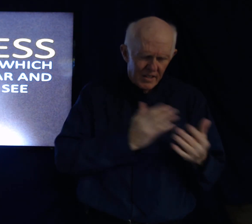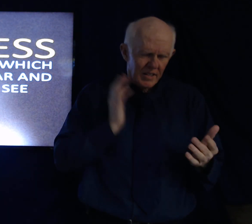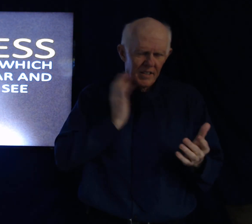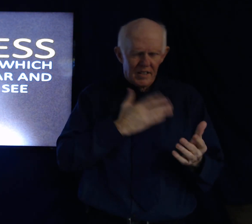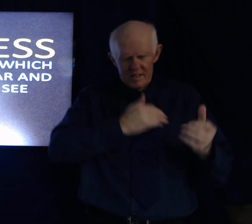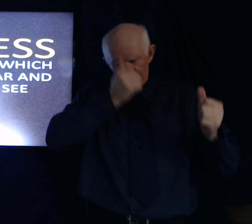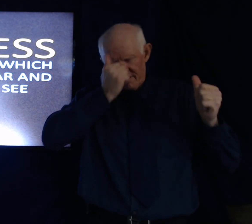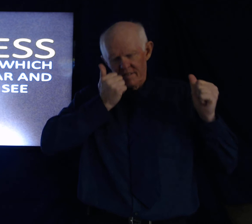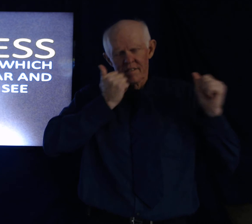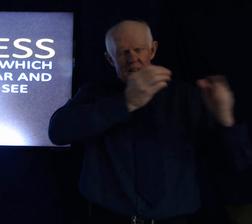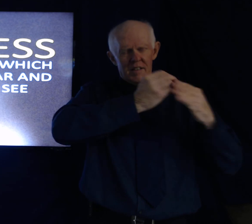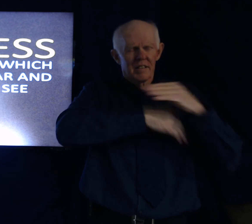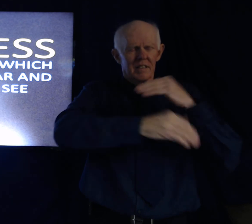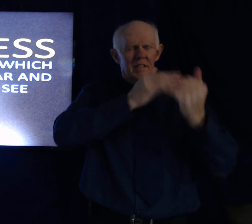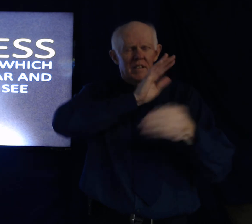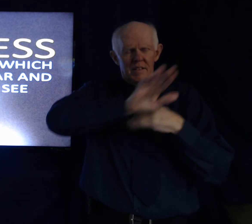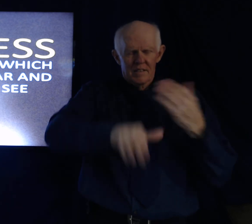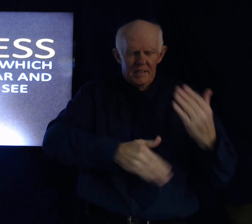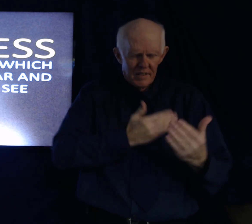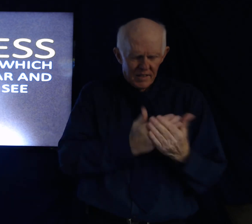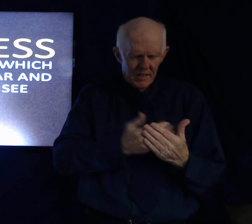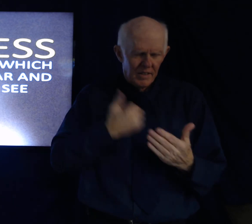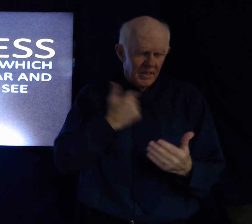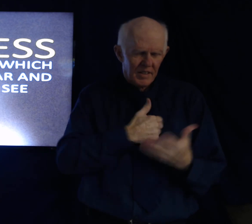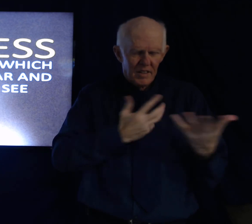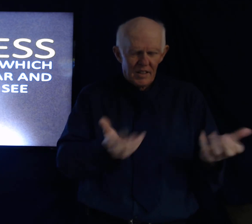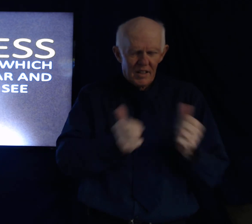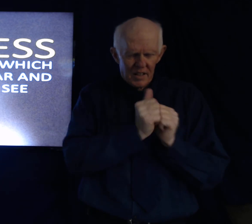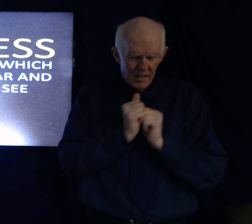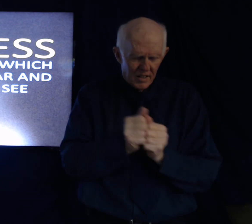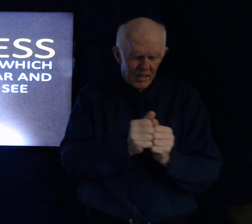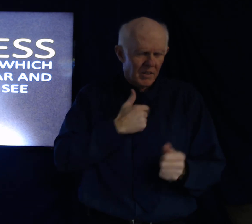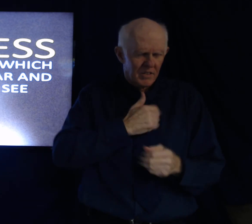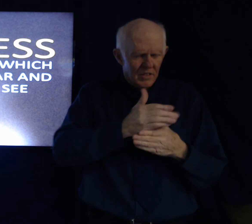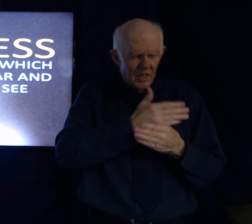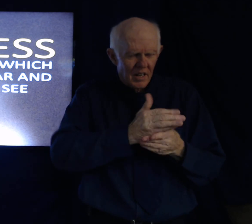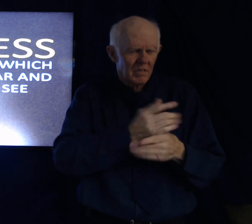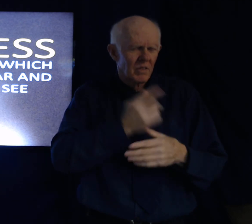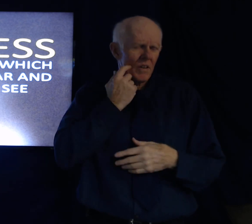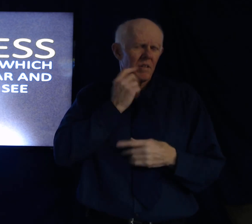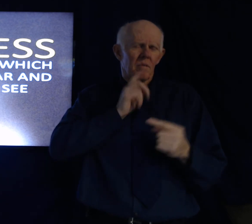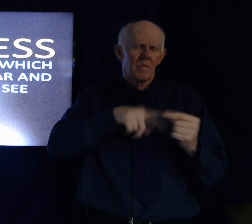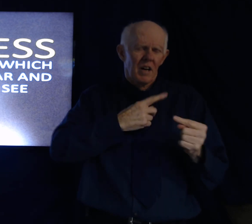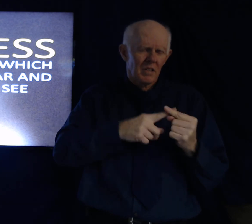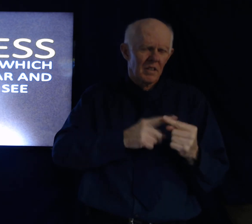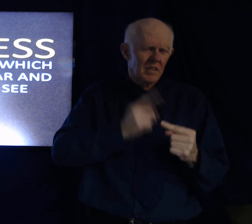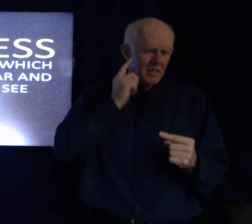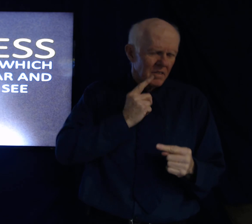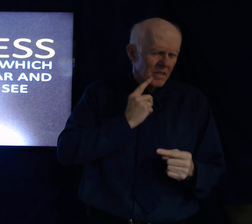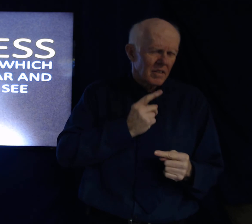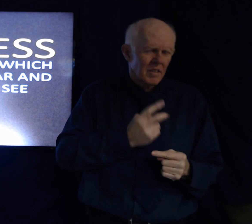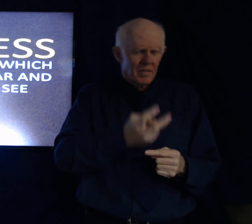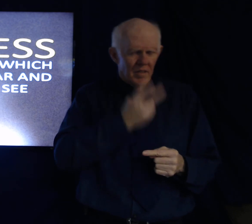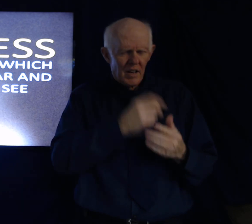loving father in heaven we all are here together to share about the